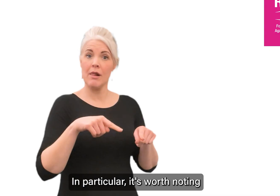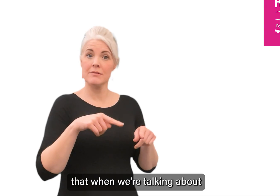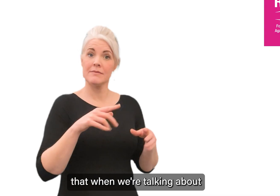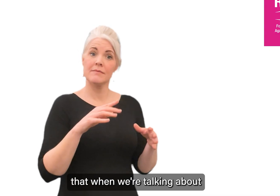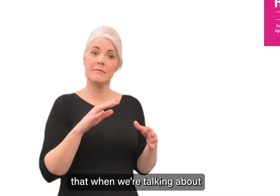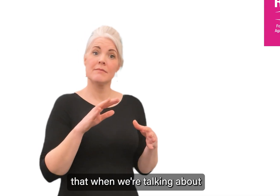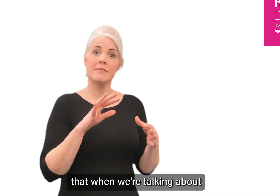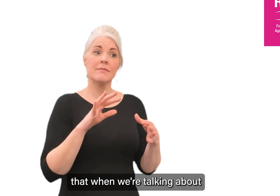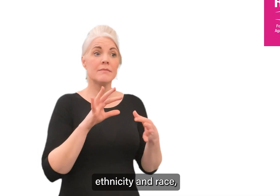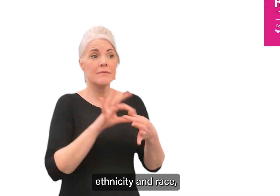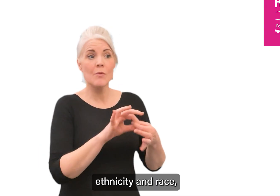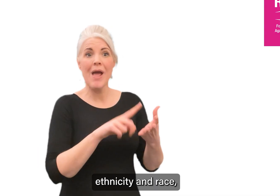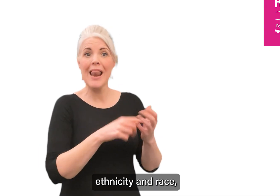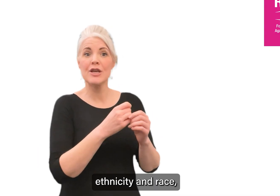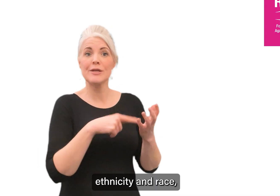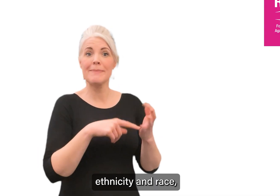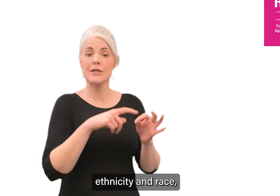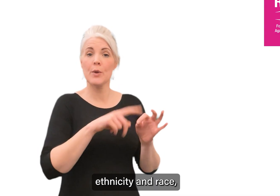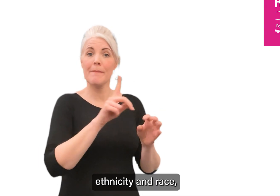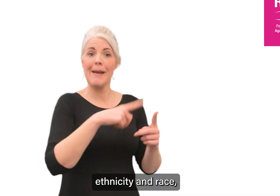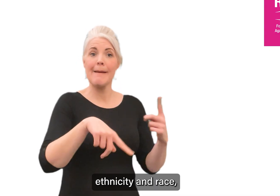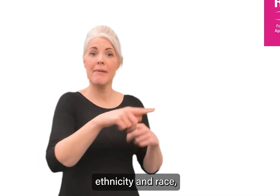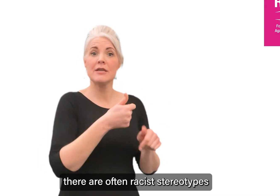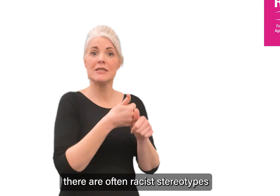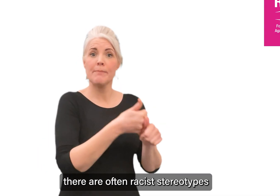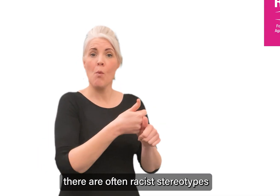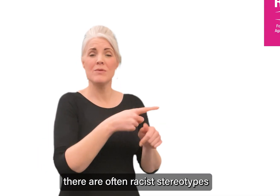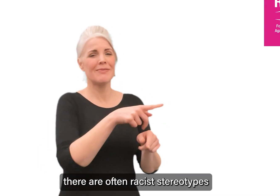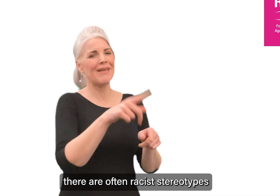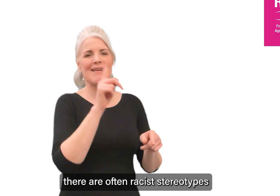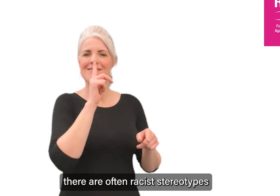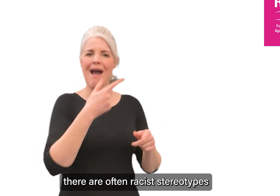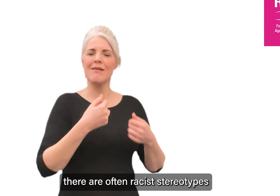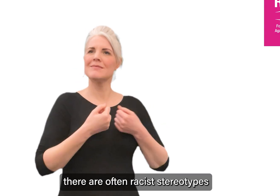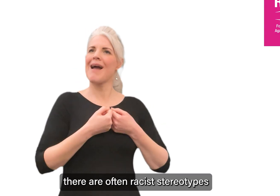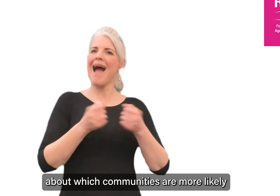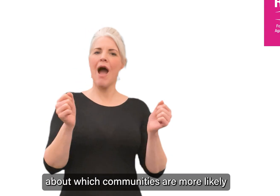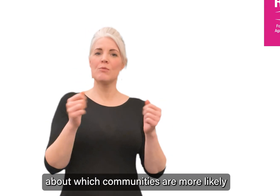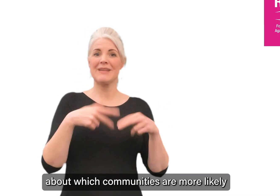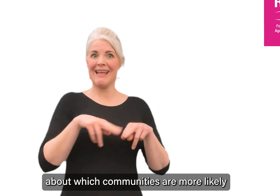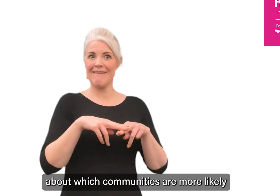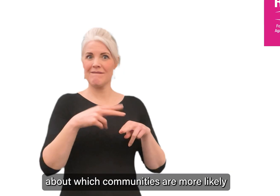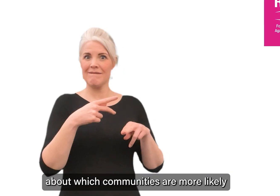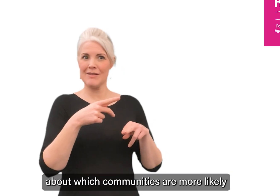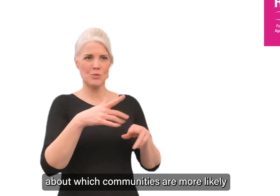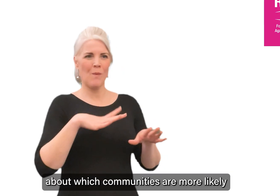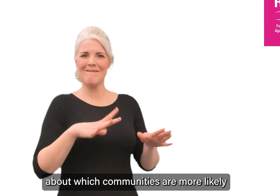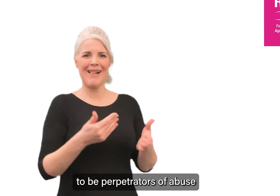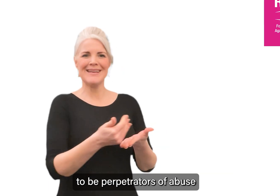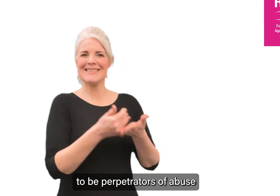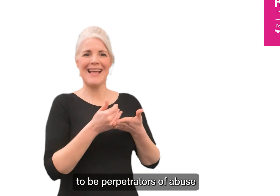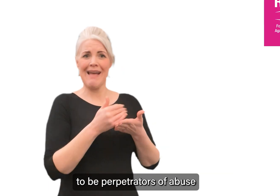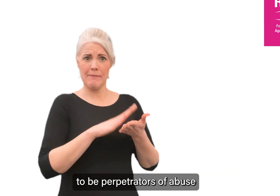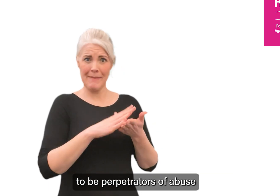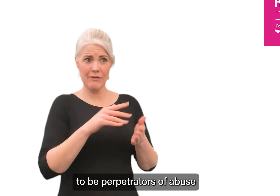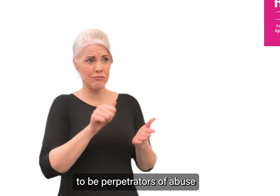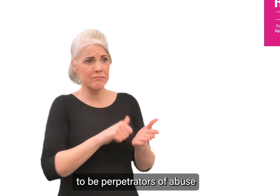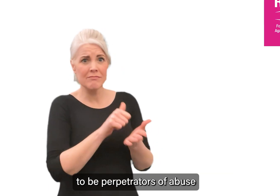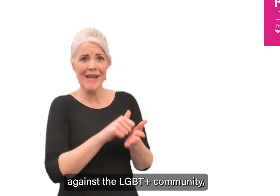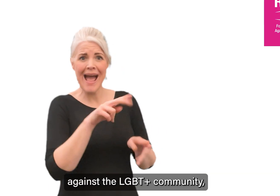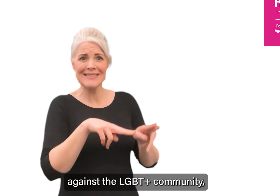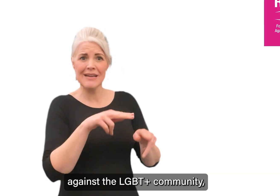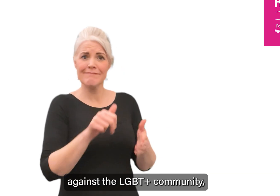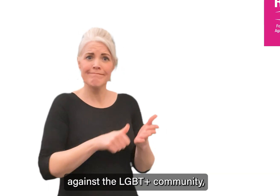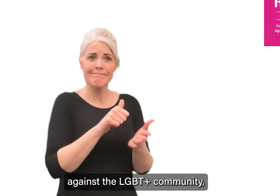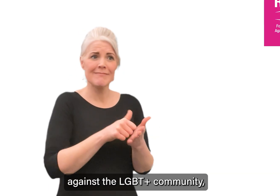worth noting that when we're talking about ethnicity and race, there are often racist stereotypes about which communities are more likely to be perpetrators of